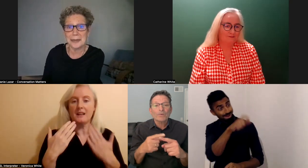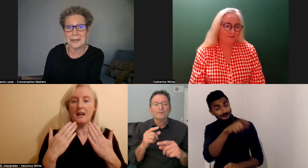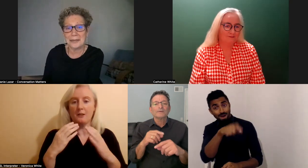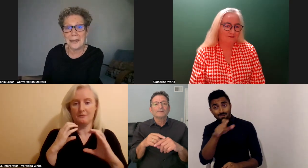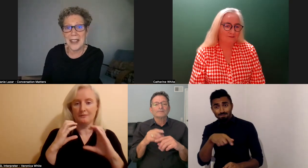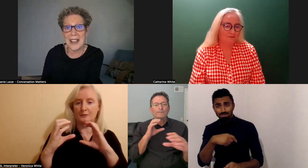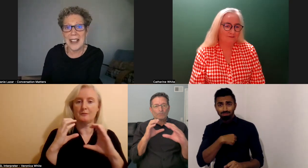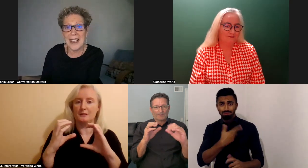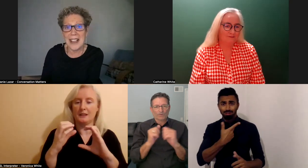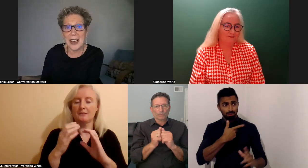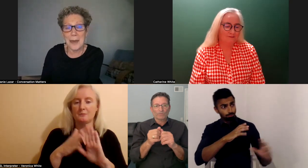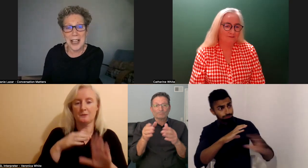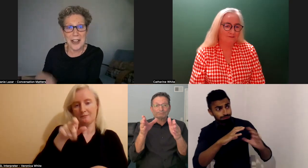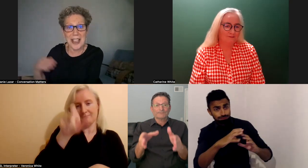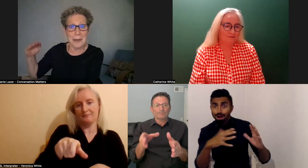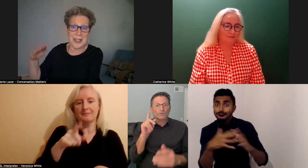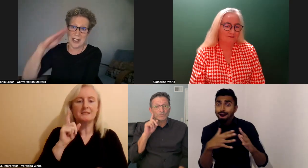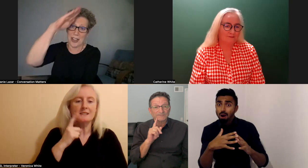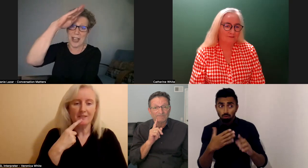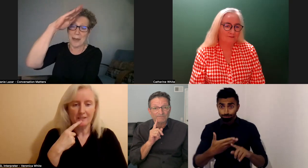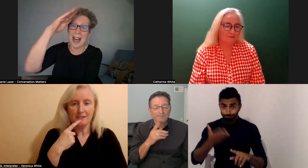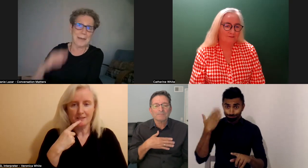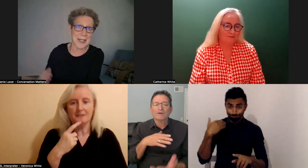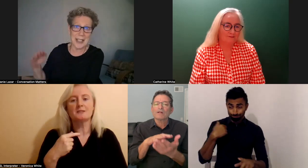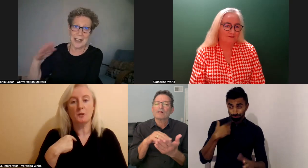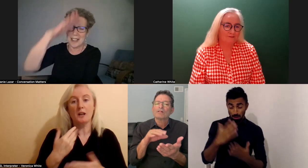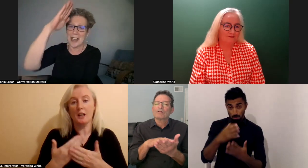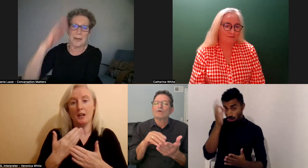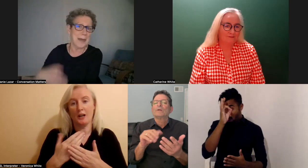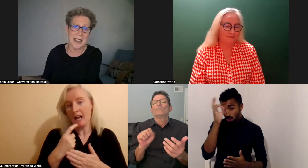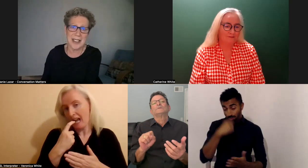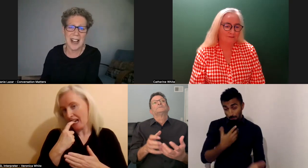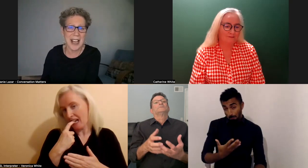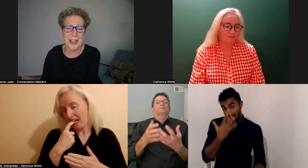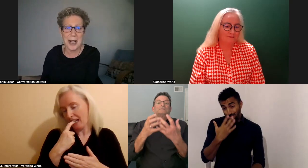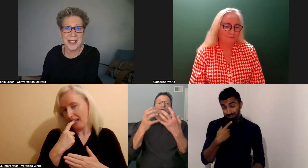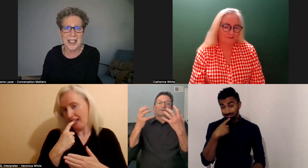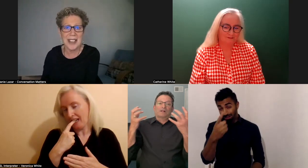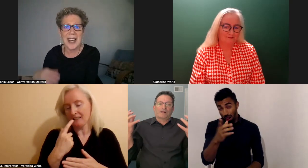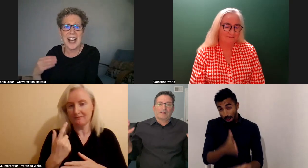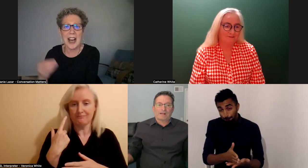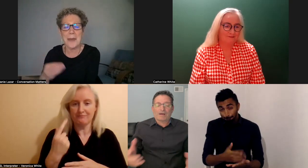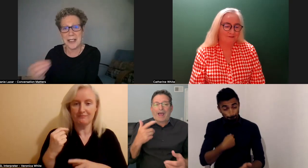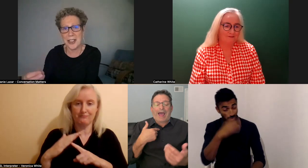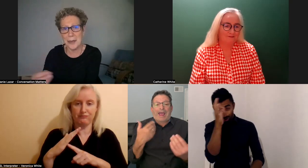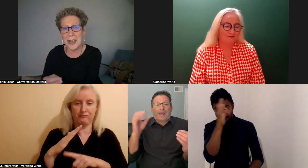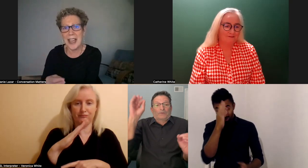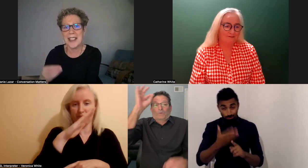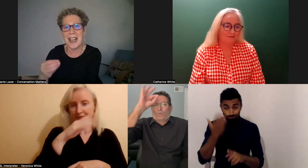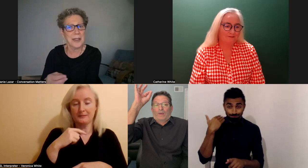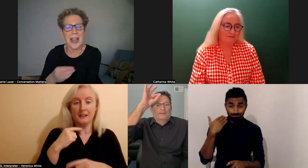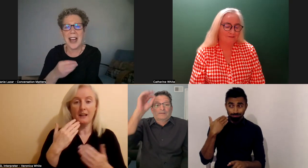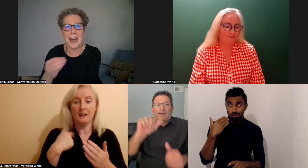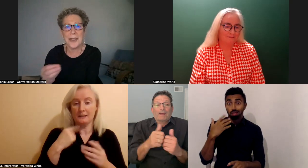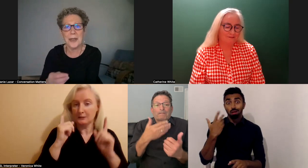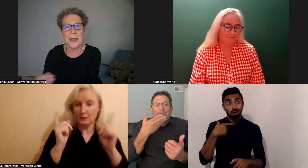deaf. And my learning was steep, absolutely steep, because I had no idea how best to communicate,